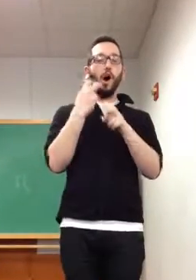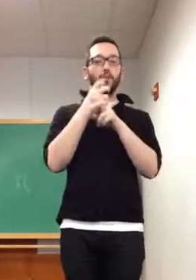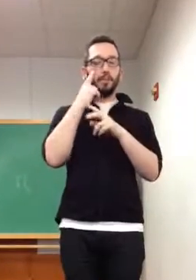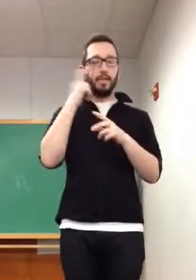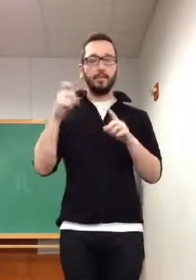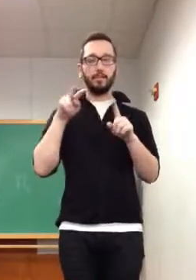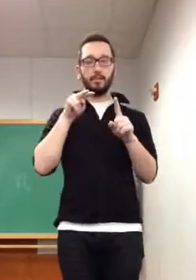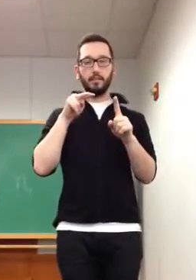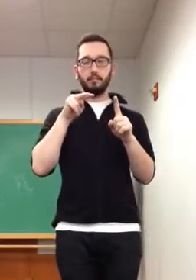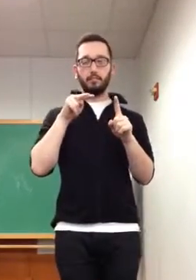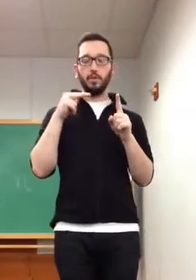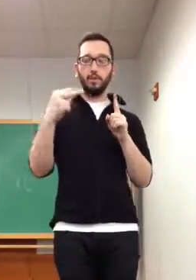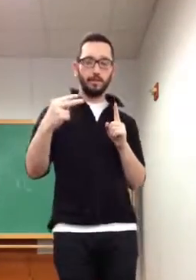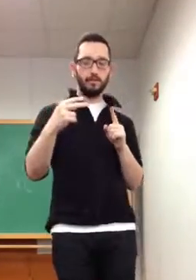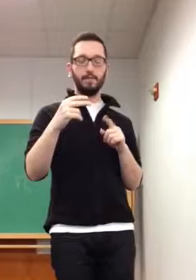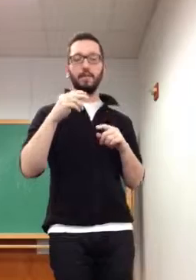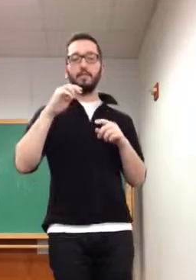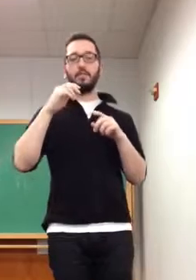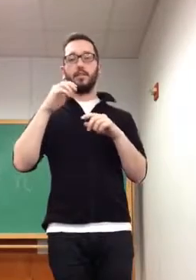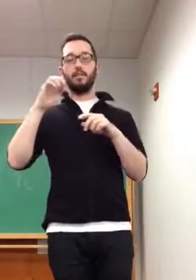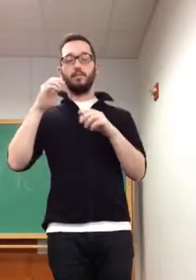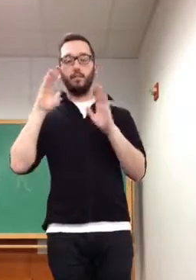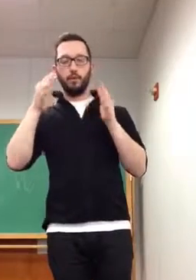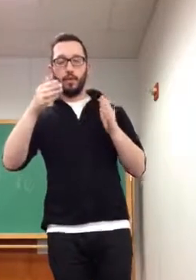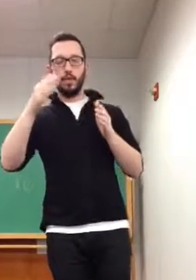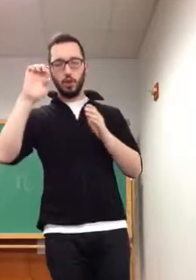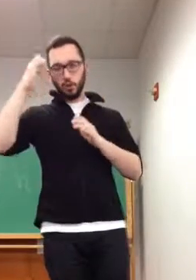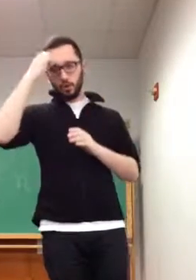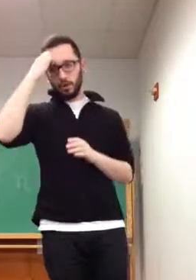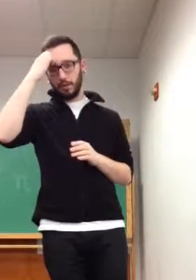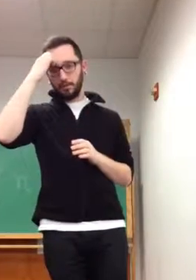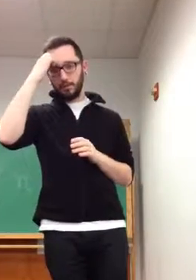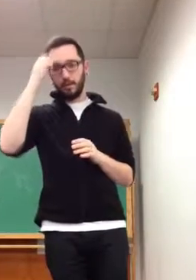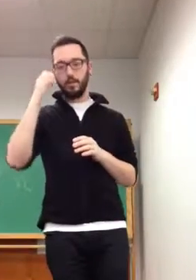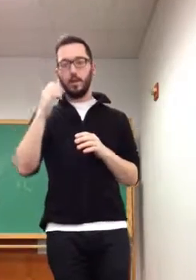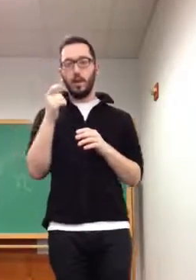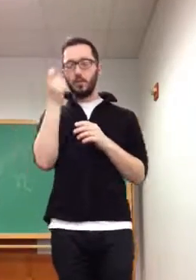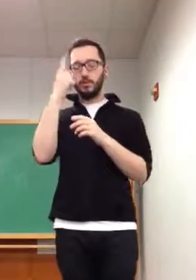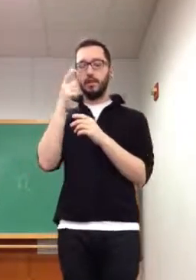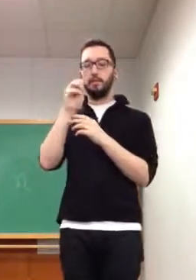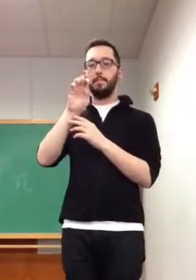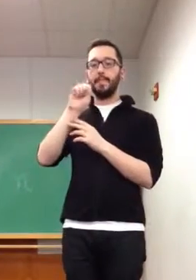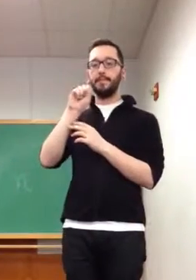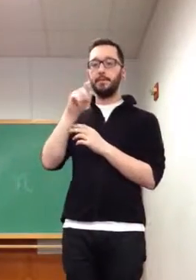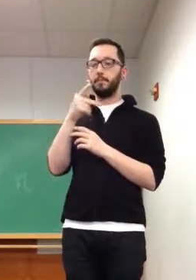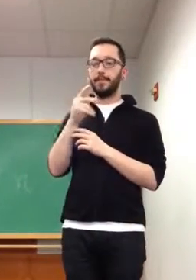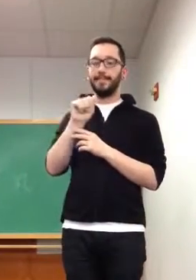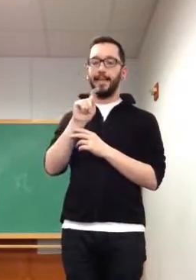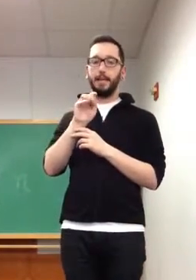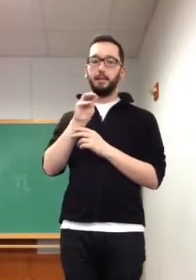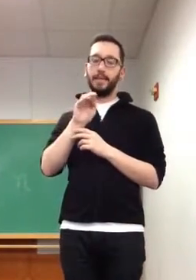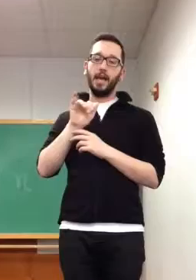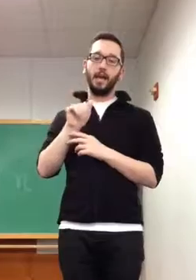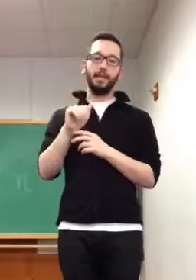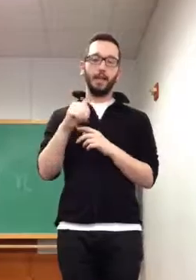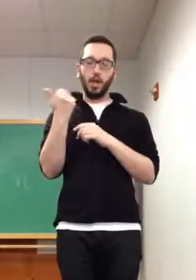Well, not exclusively Eurocentric, because Egypt and Mesopotamia are not in Europe, but we forget about Egypt and Mesopotamia once we get the Greeks revved up